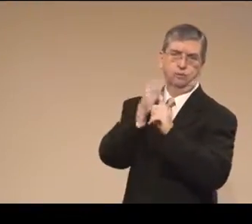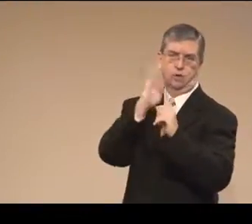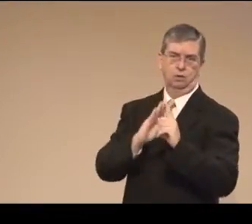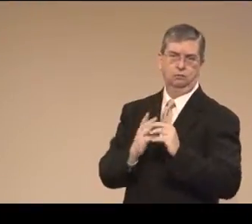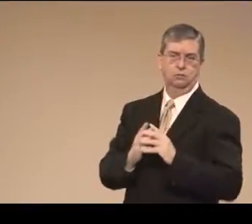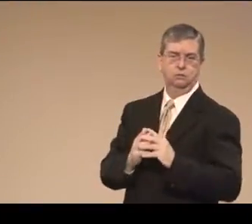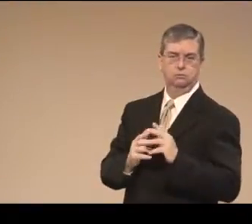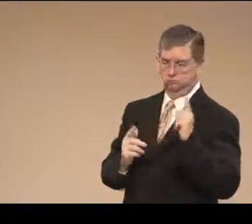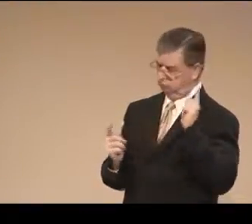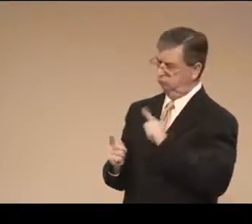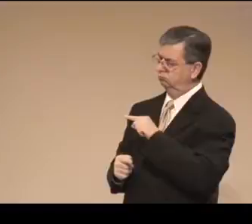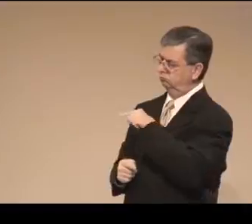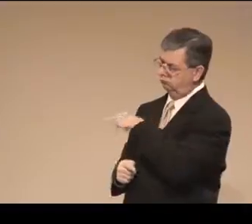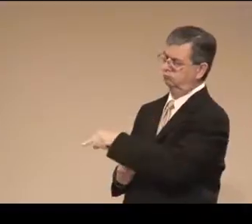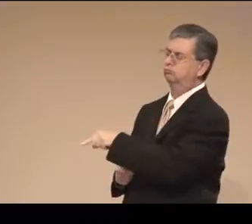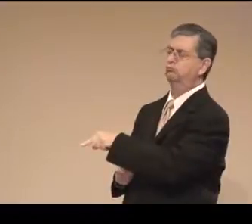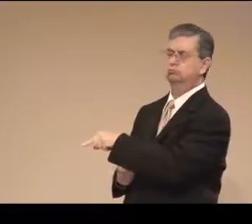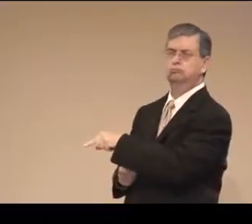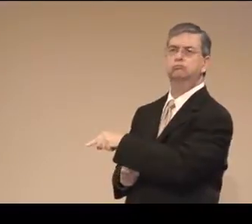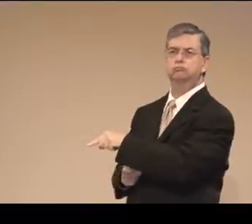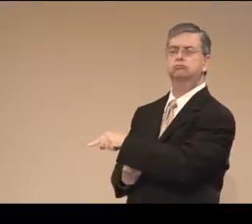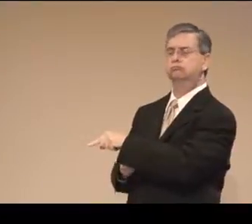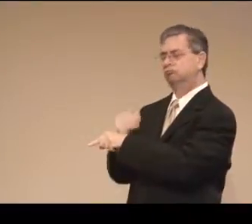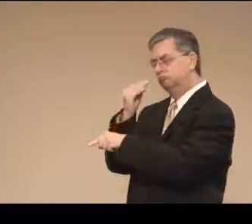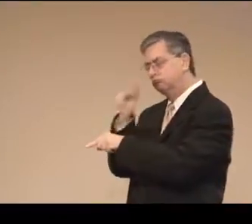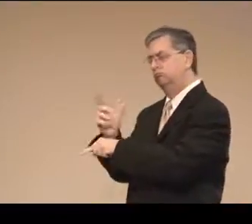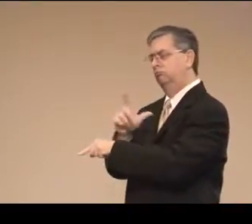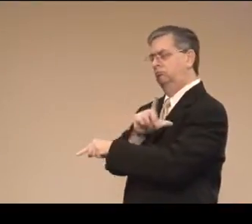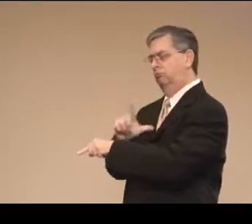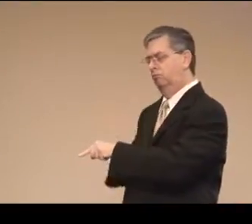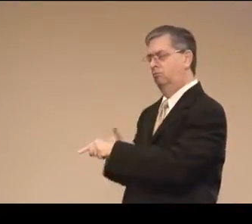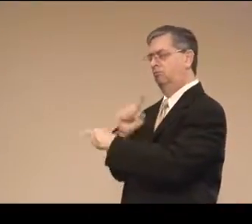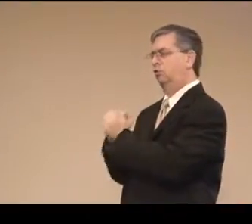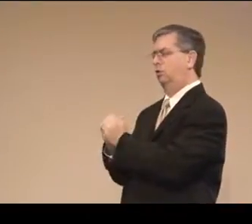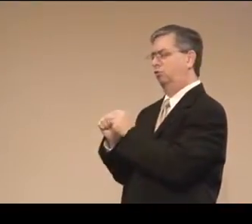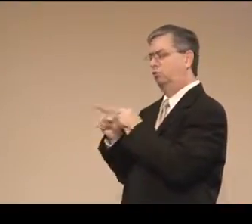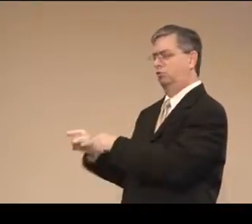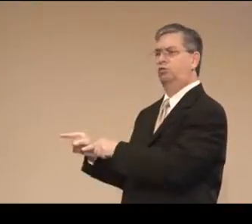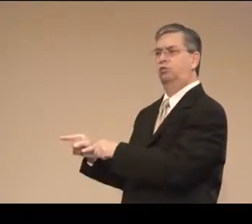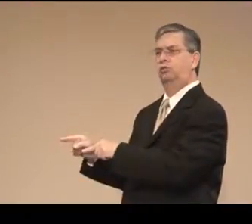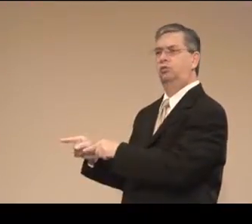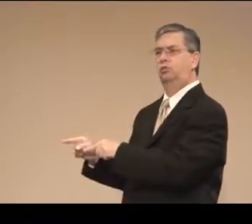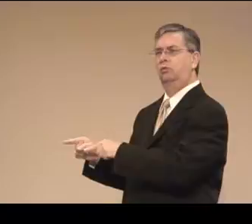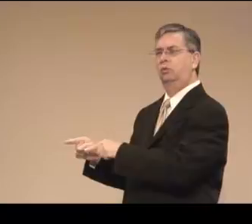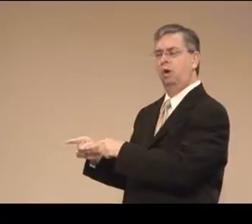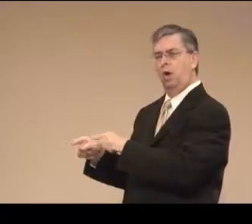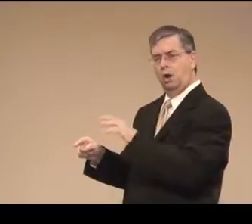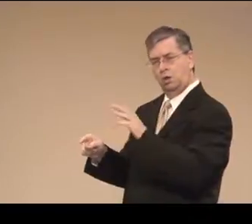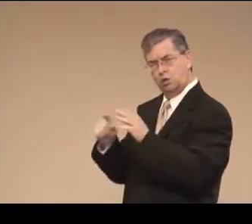Now, this angel of the Lord, remember, we're referring to Jesus, that came to Gideon and said, "The Lord is with thee."